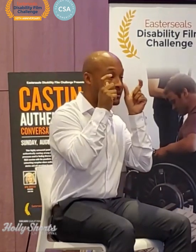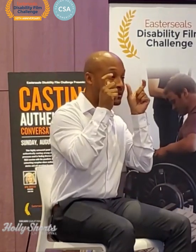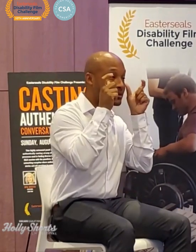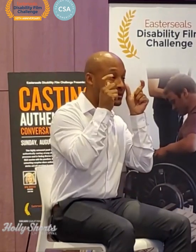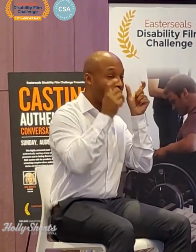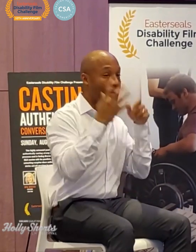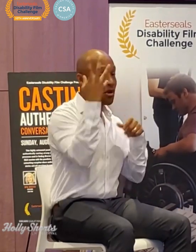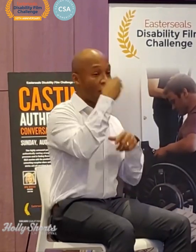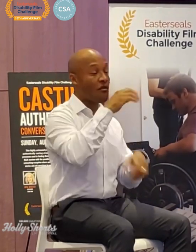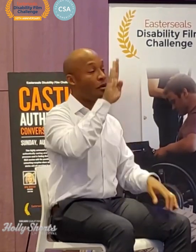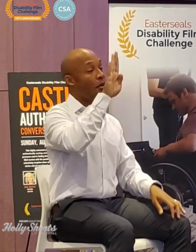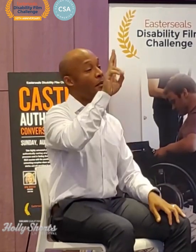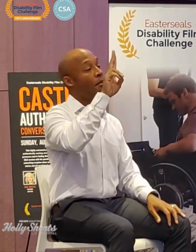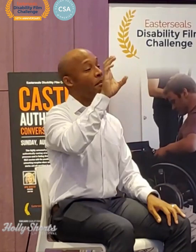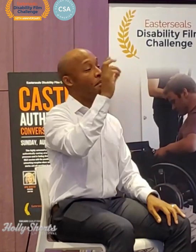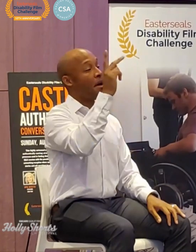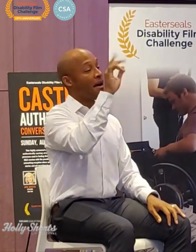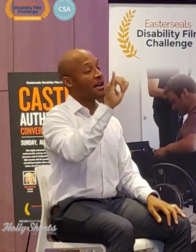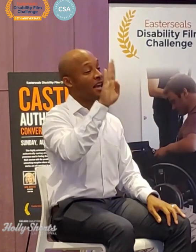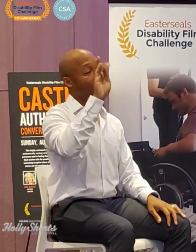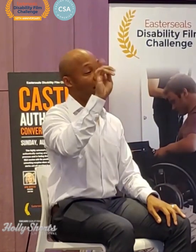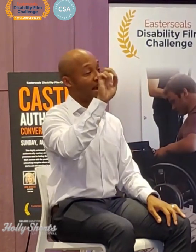here.